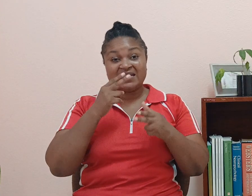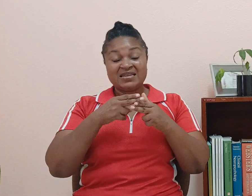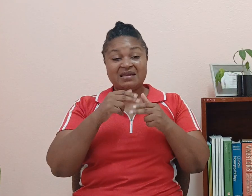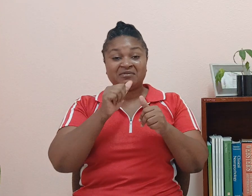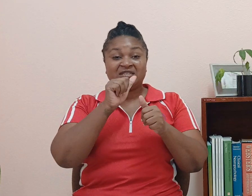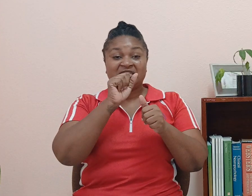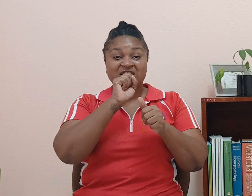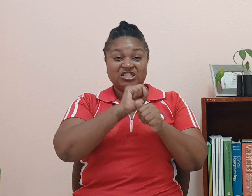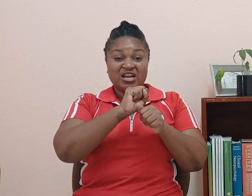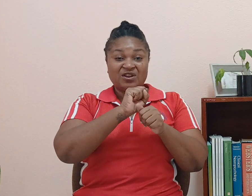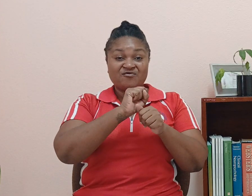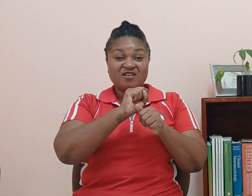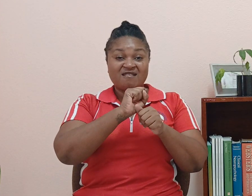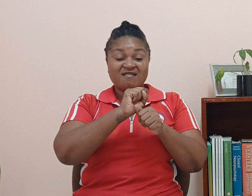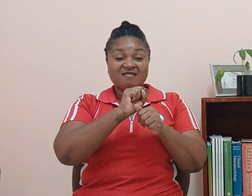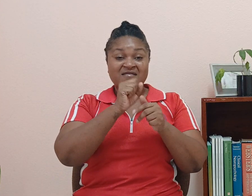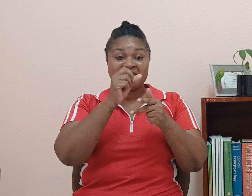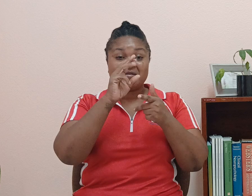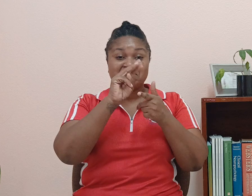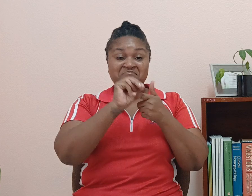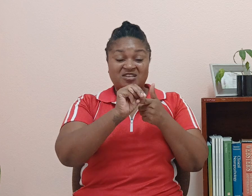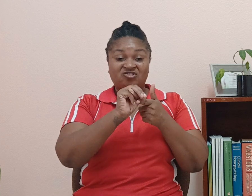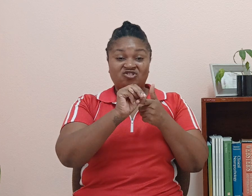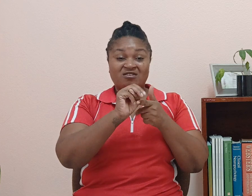Meshach, and Abednego.